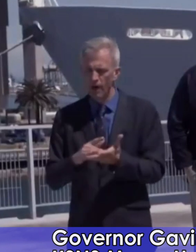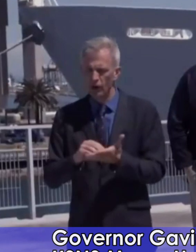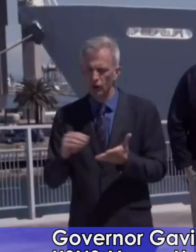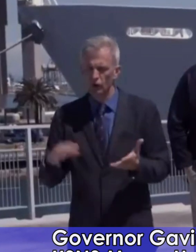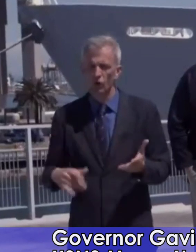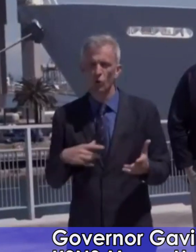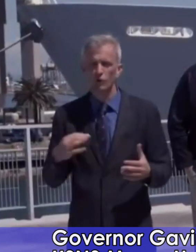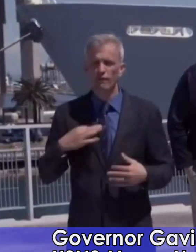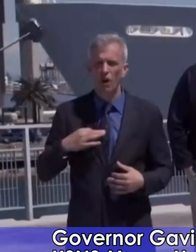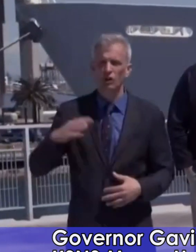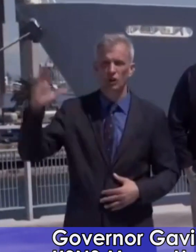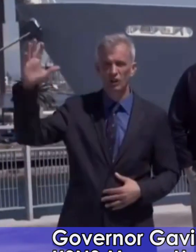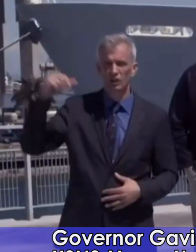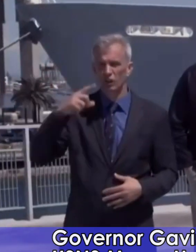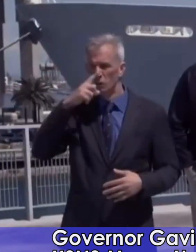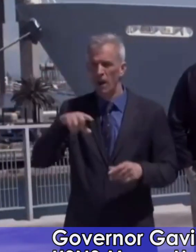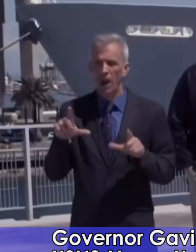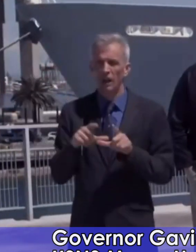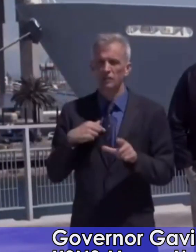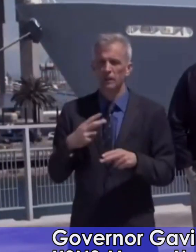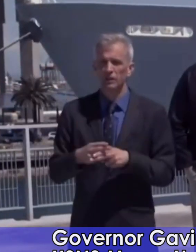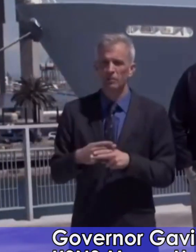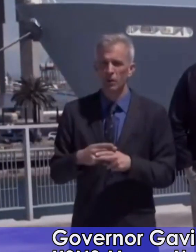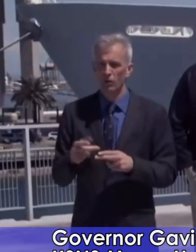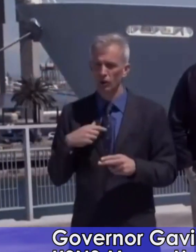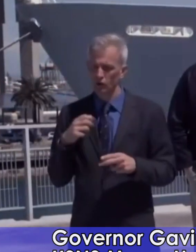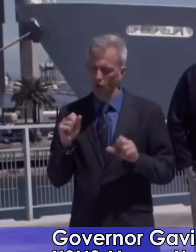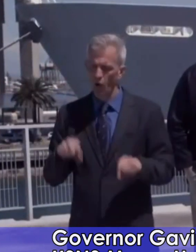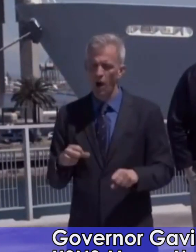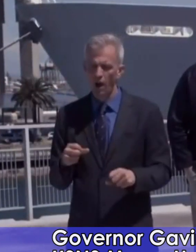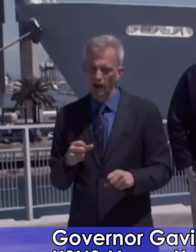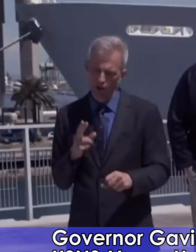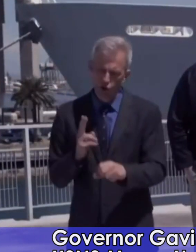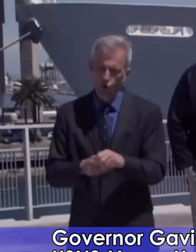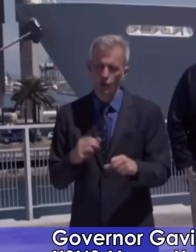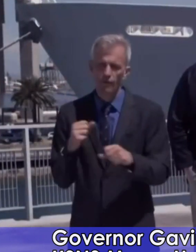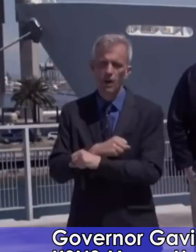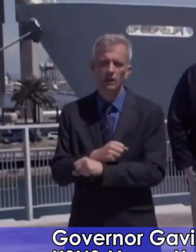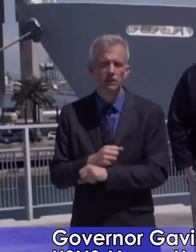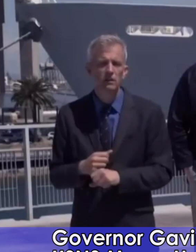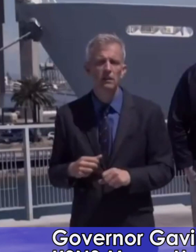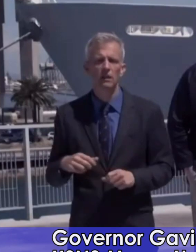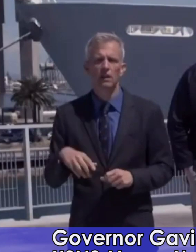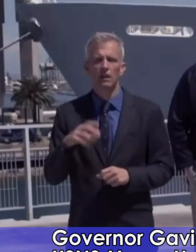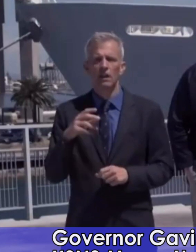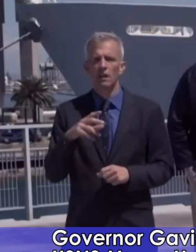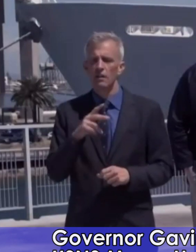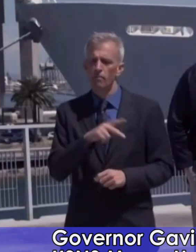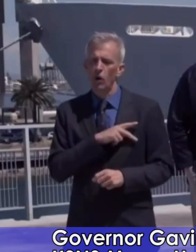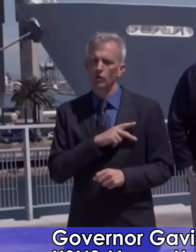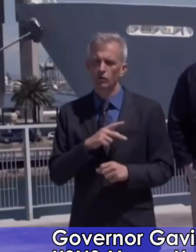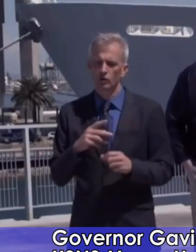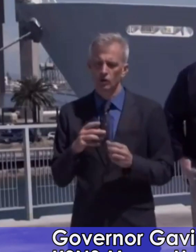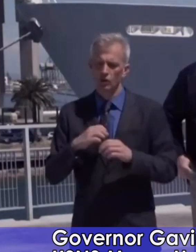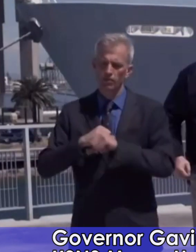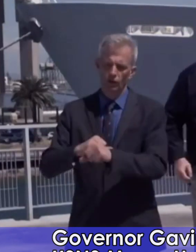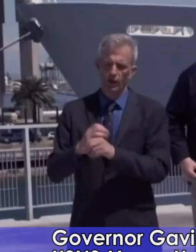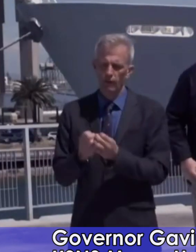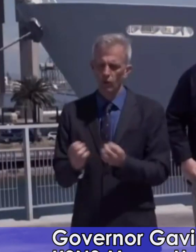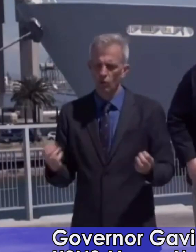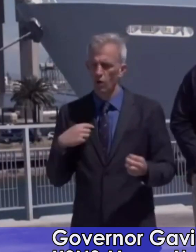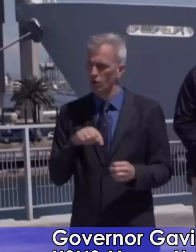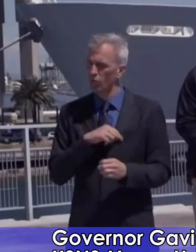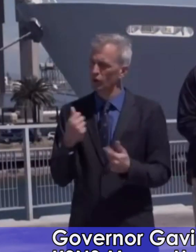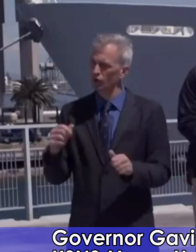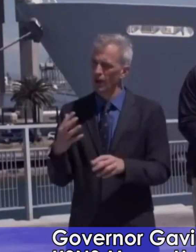what, can you help license me temporarily? And I'm going to contribute to meet this moment. The PPE that we're trying to procure from every conceivable source, from